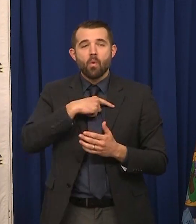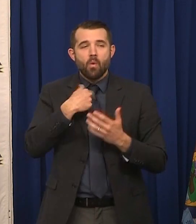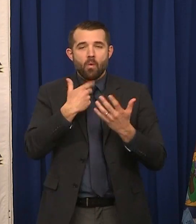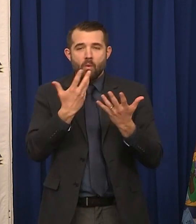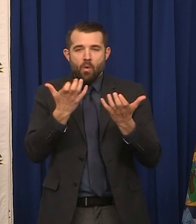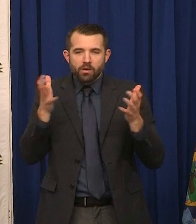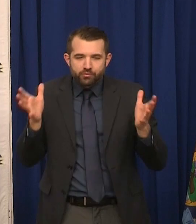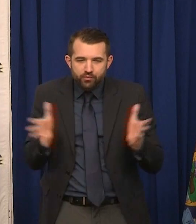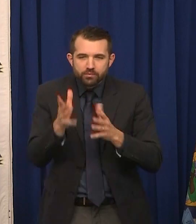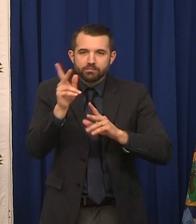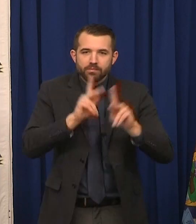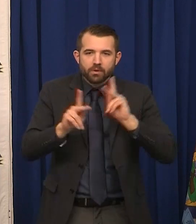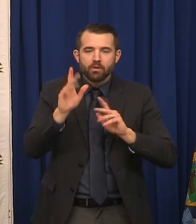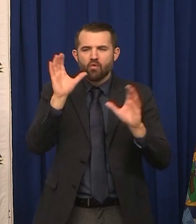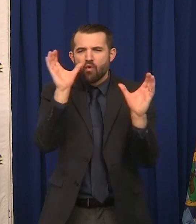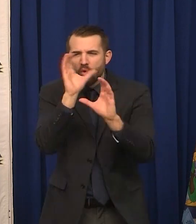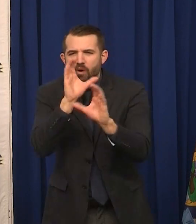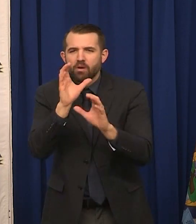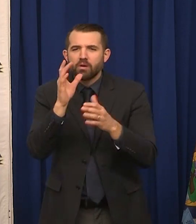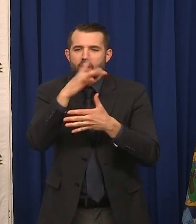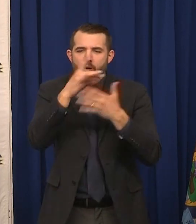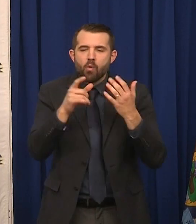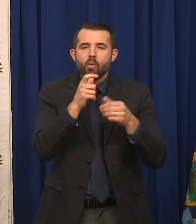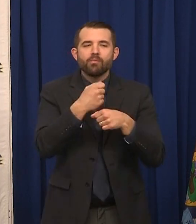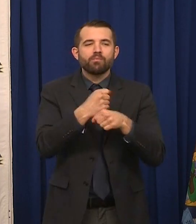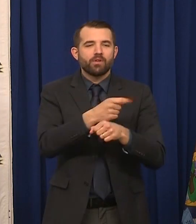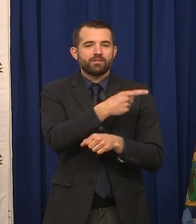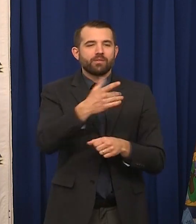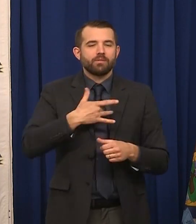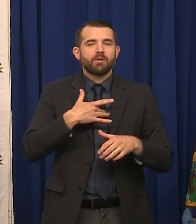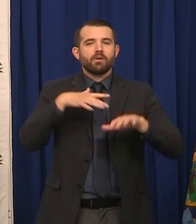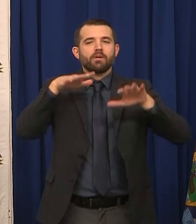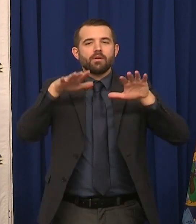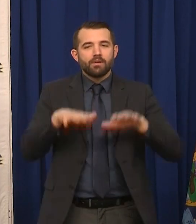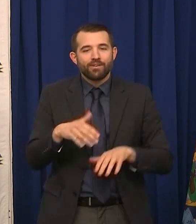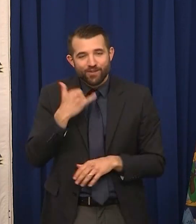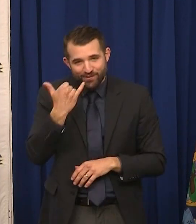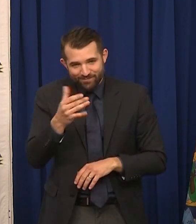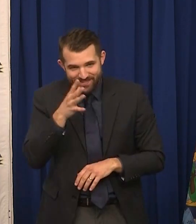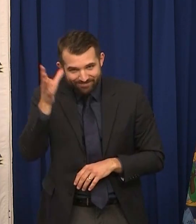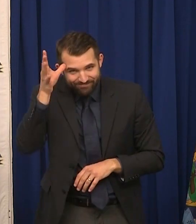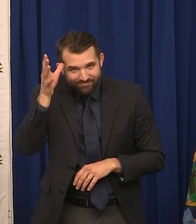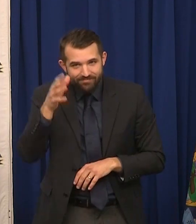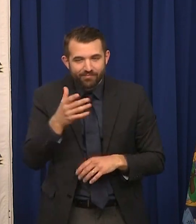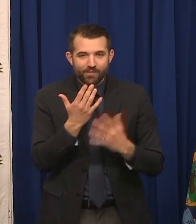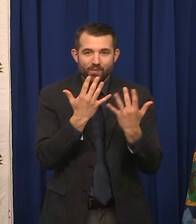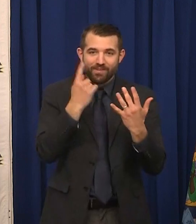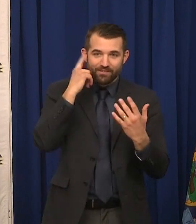Call your mother. She's waiting to hear from you. So with that, we'll talk to everyone tomorrow.